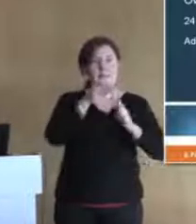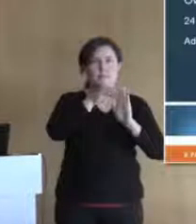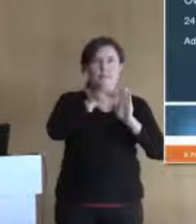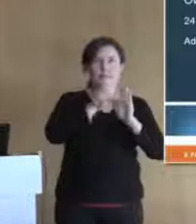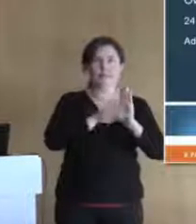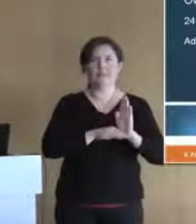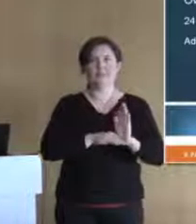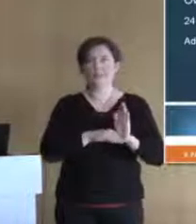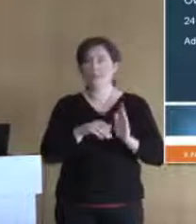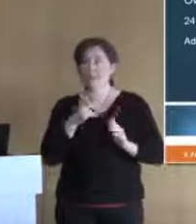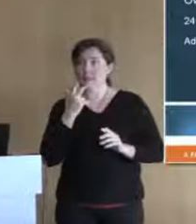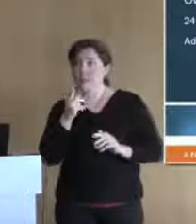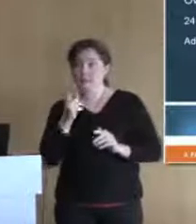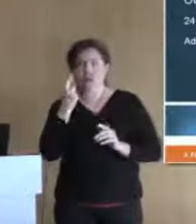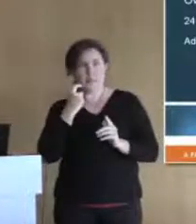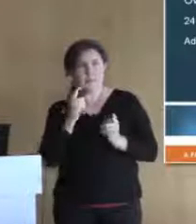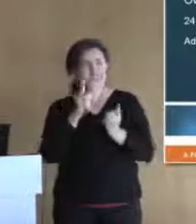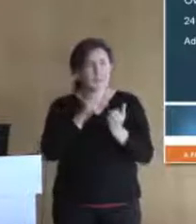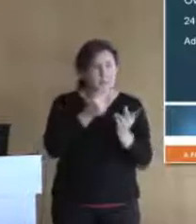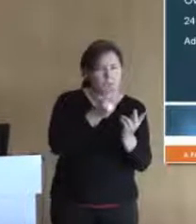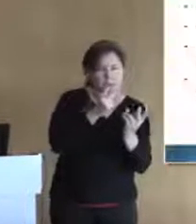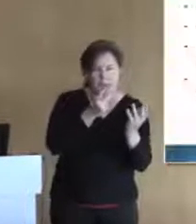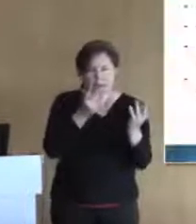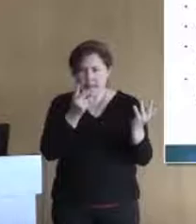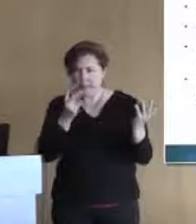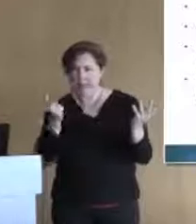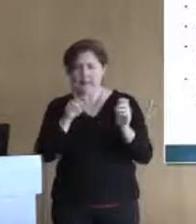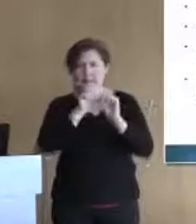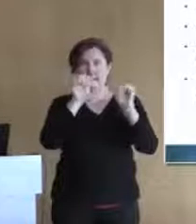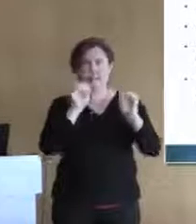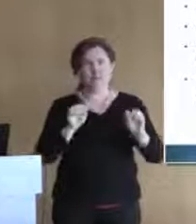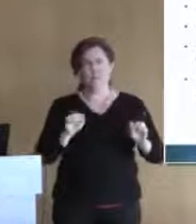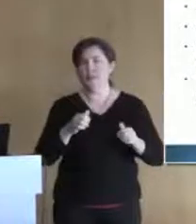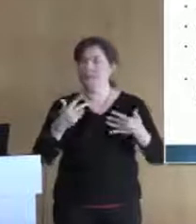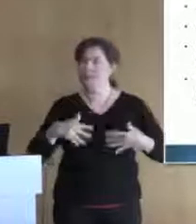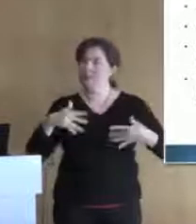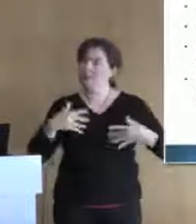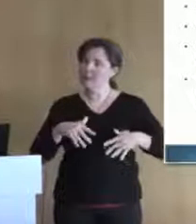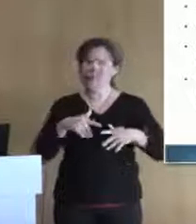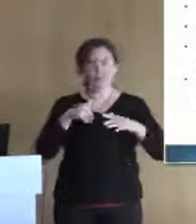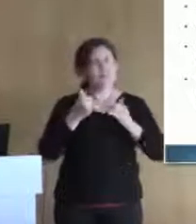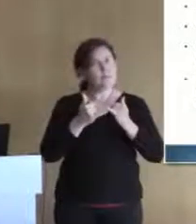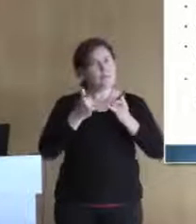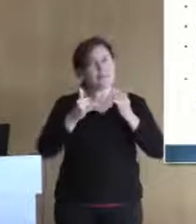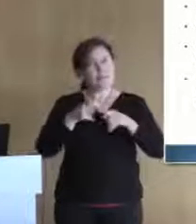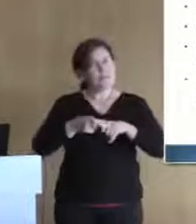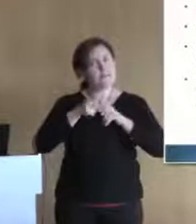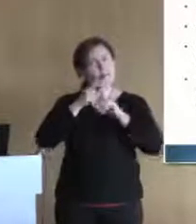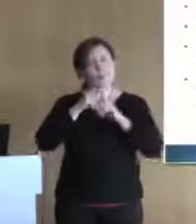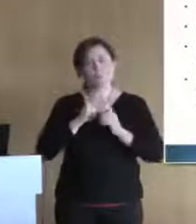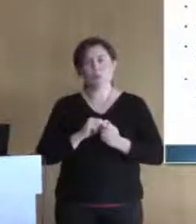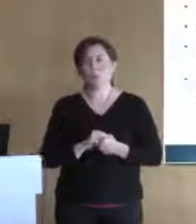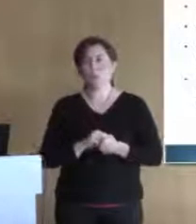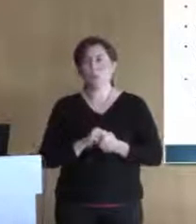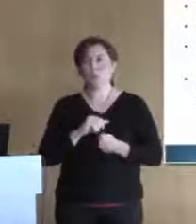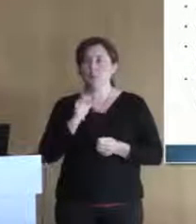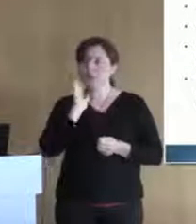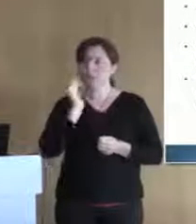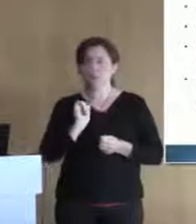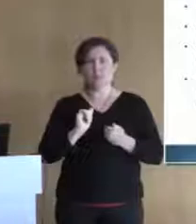are 42 housing providers in Victoria, and each of them has their own application and